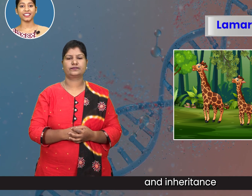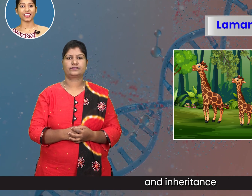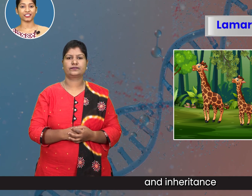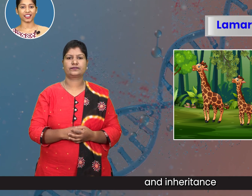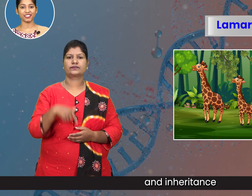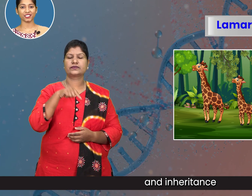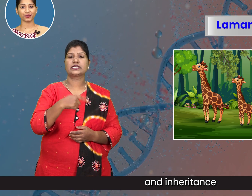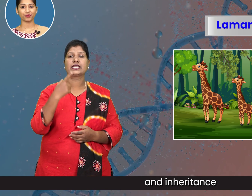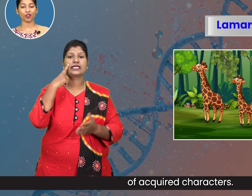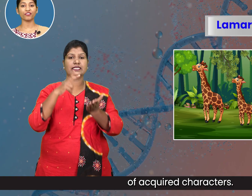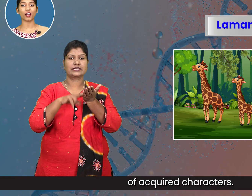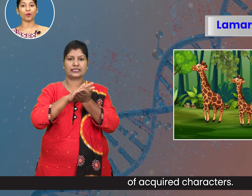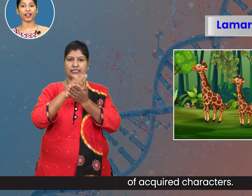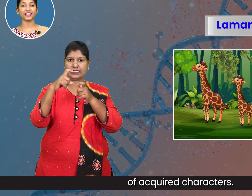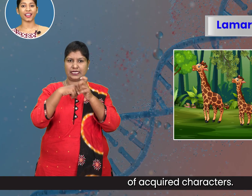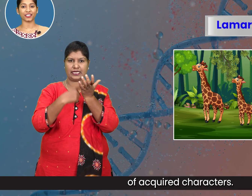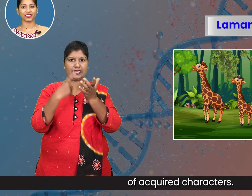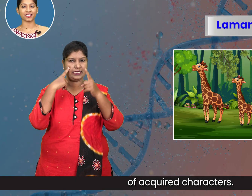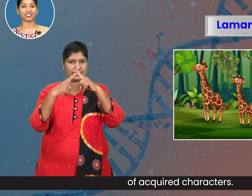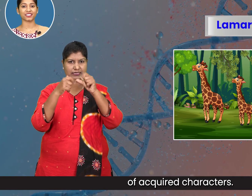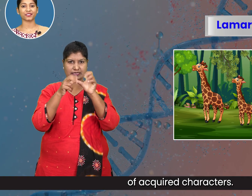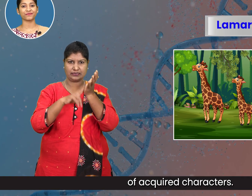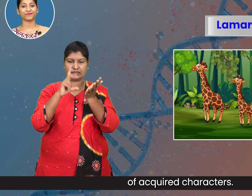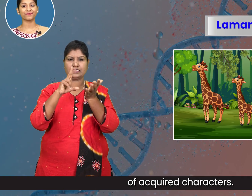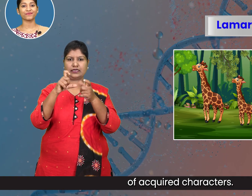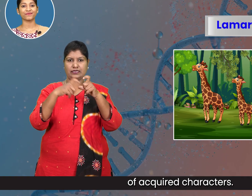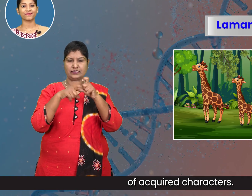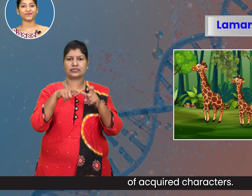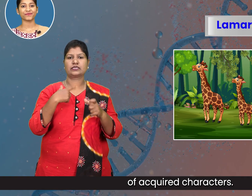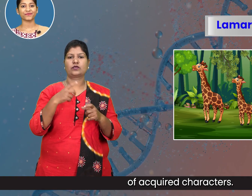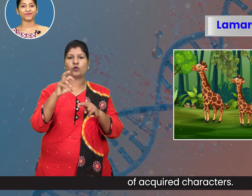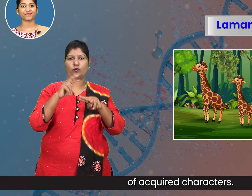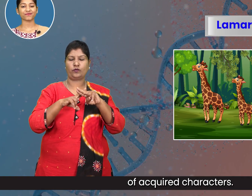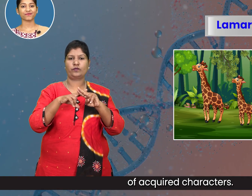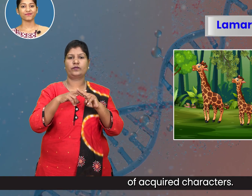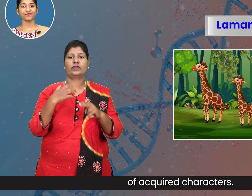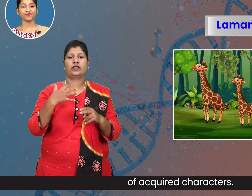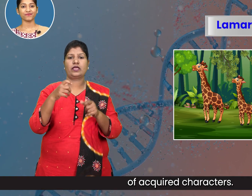and inheritance of acquired characters.